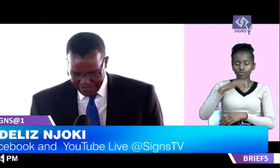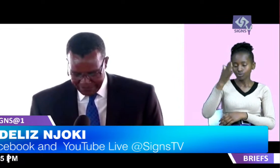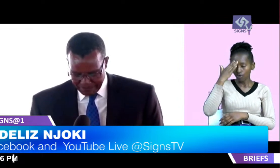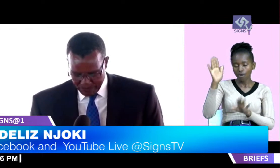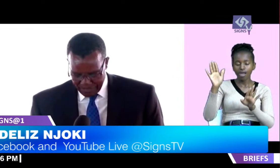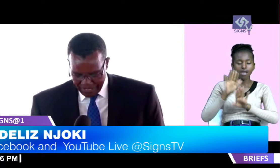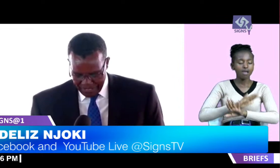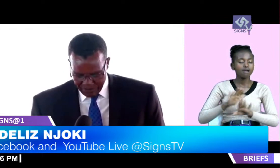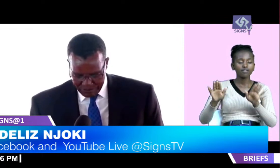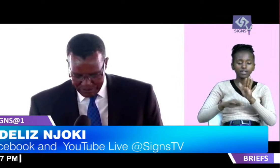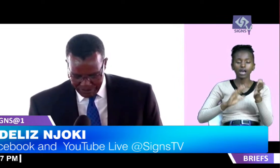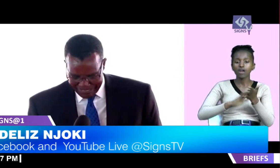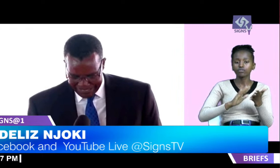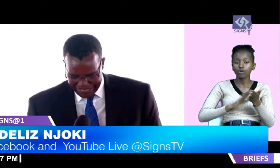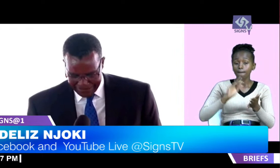be implemented.